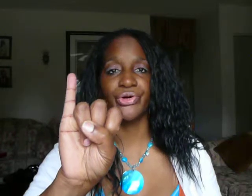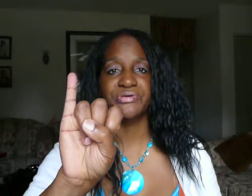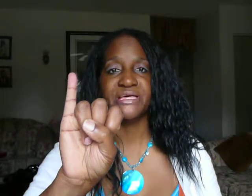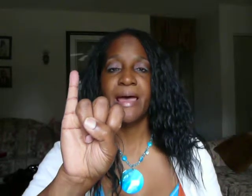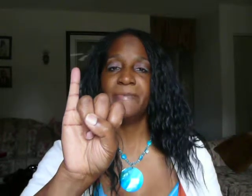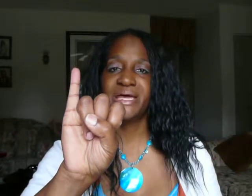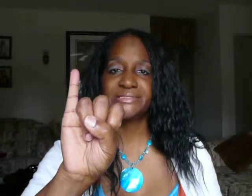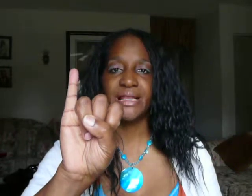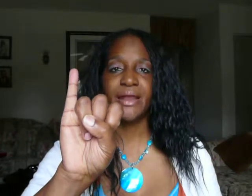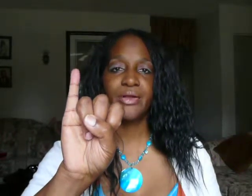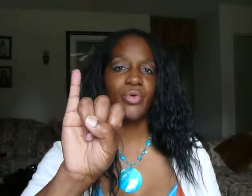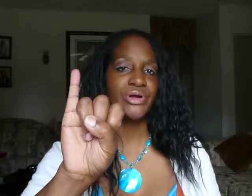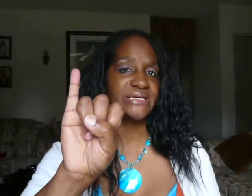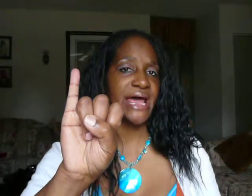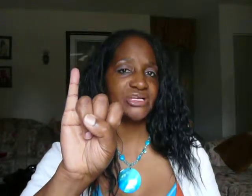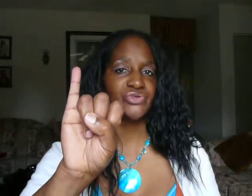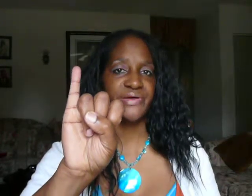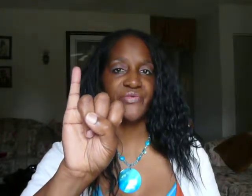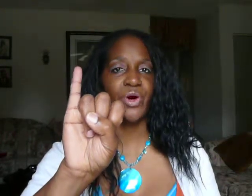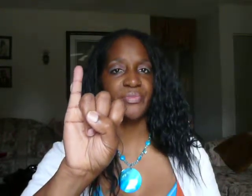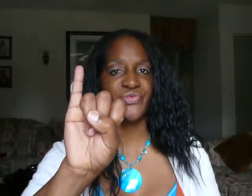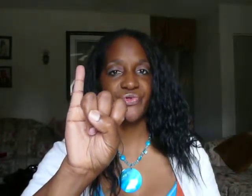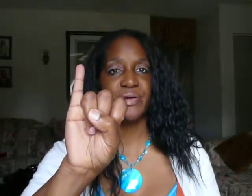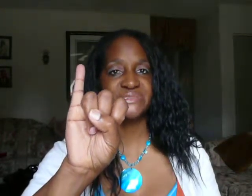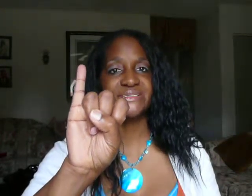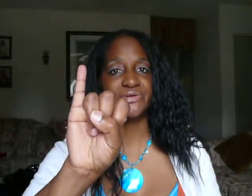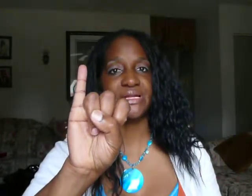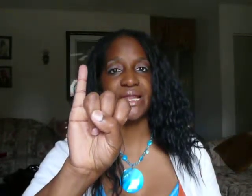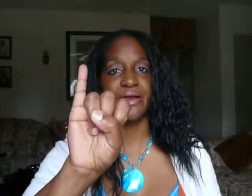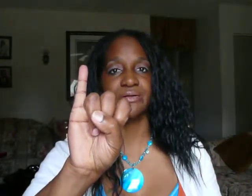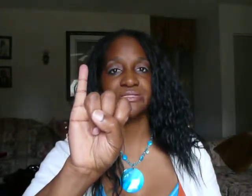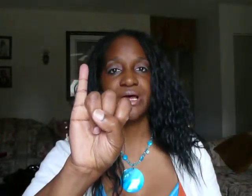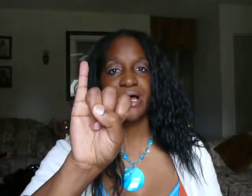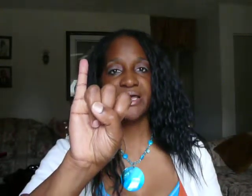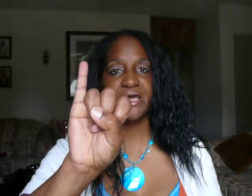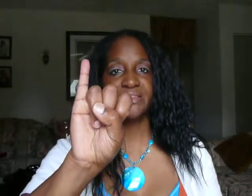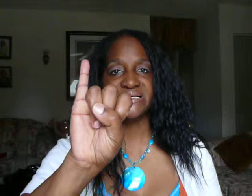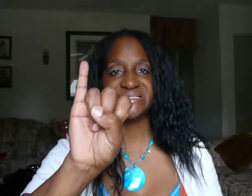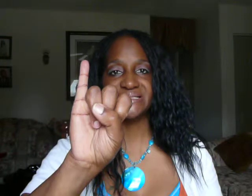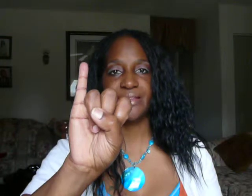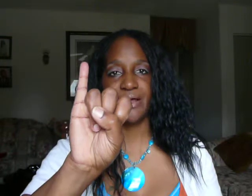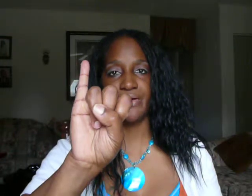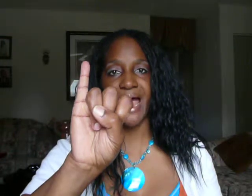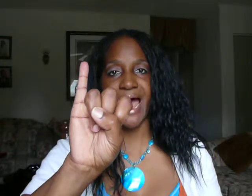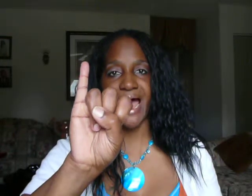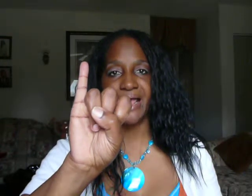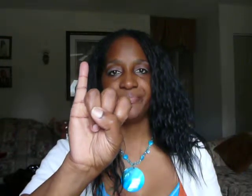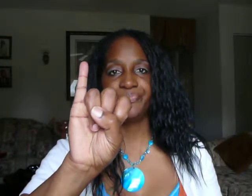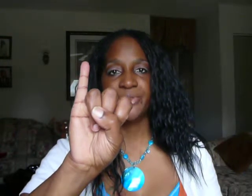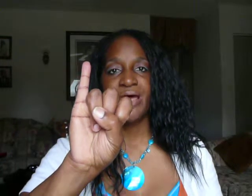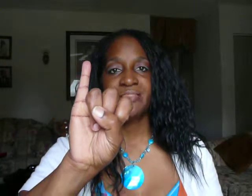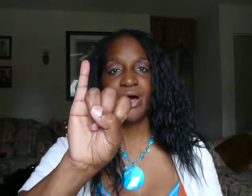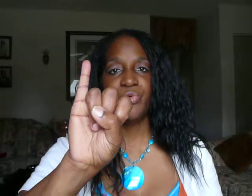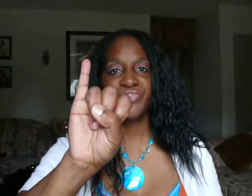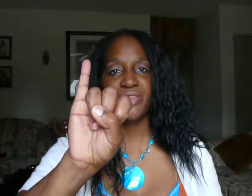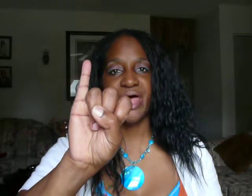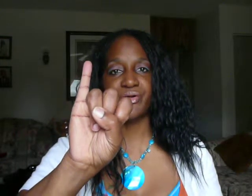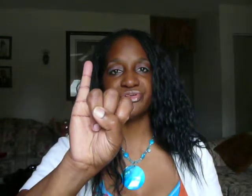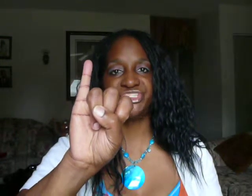words, because a lot of the words are actually formed from certain letters. Again, this is the letter I. Now with the letter